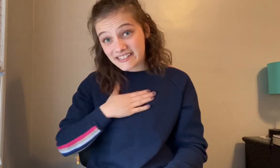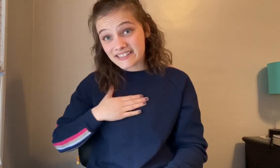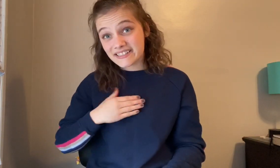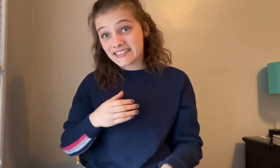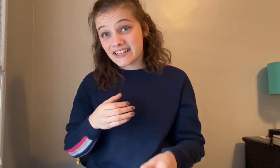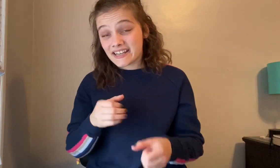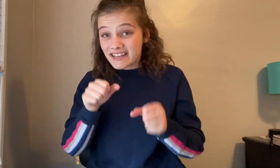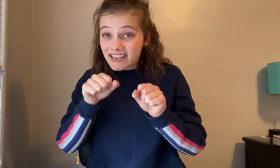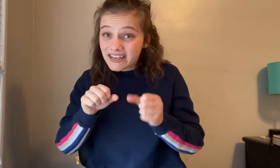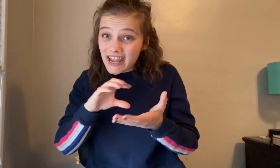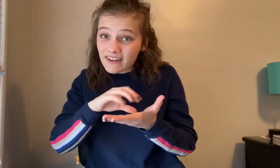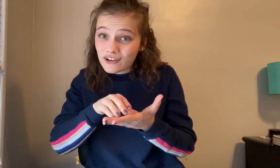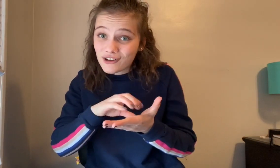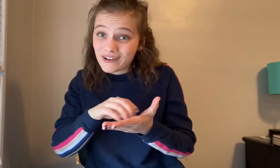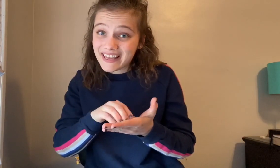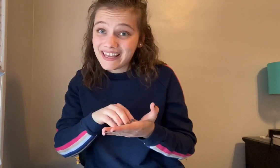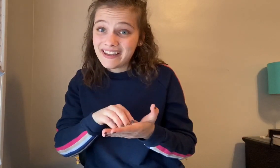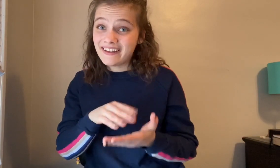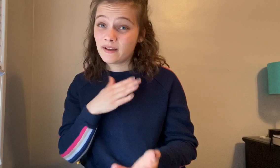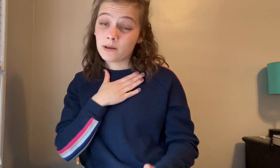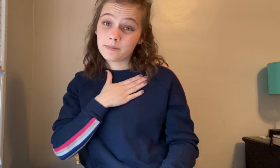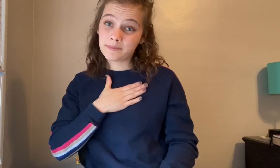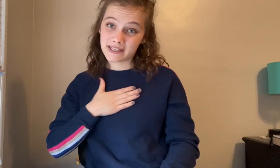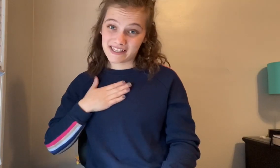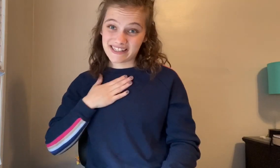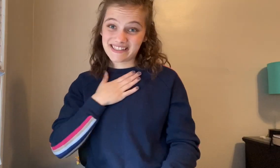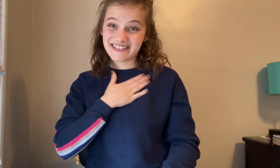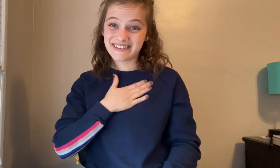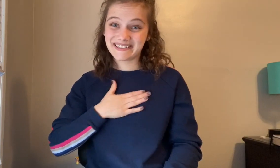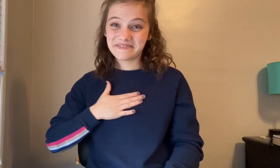Please. Can I have a cookie? Please.